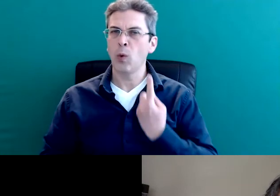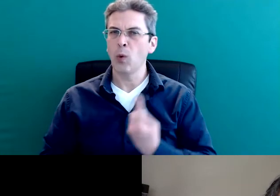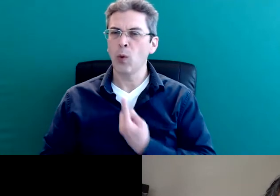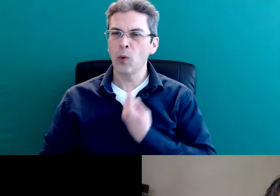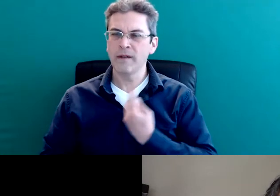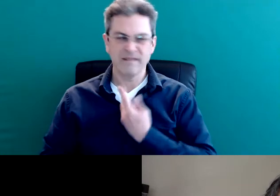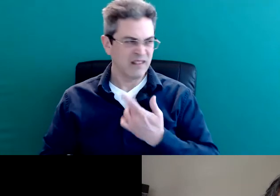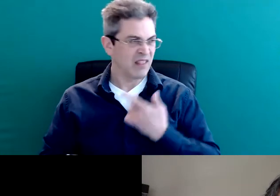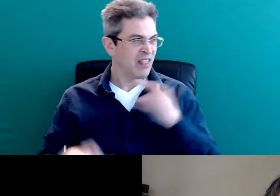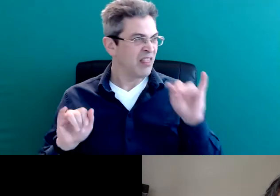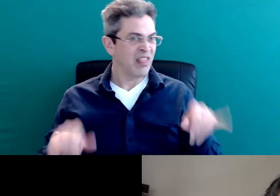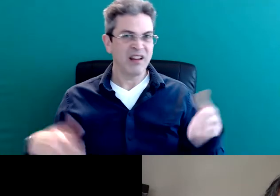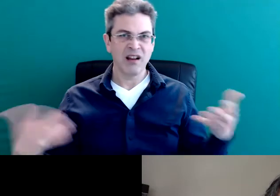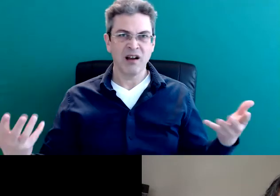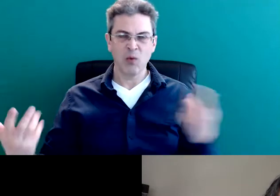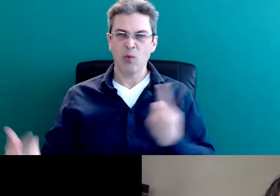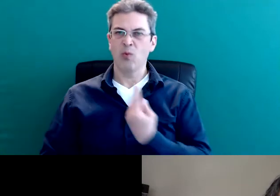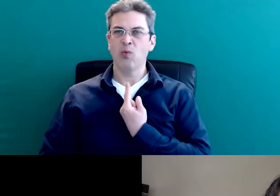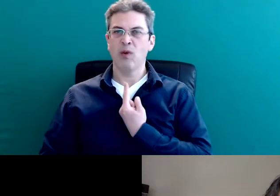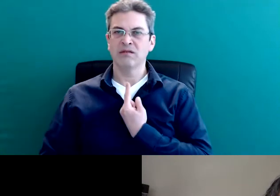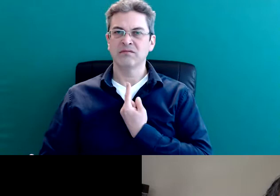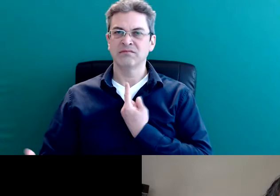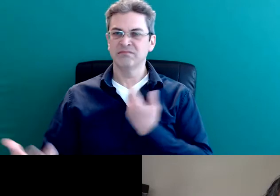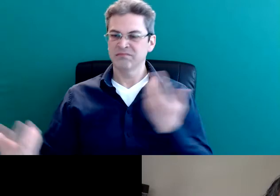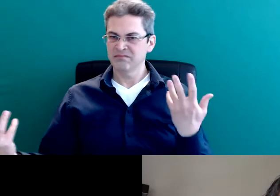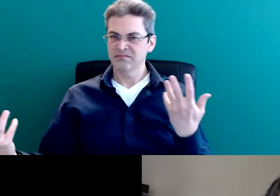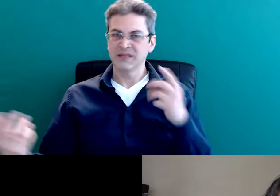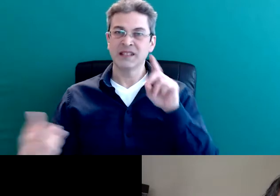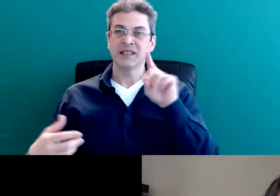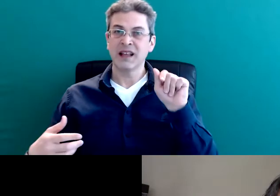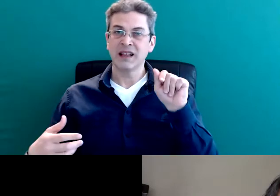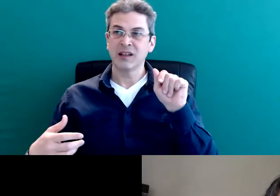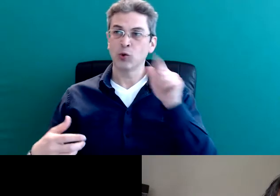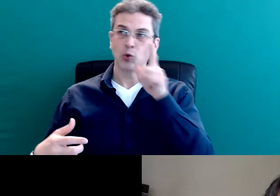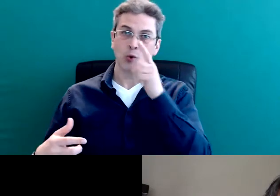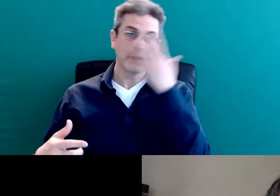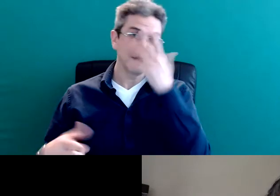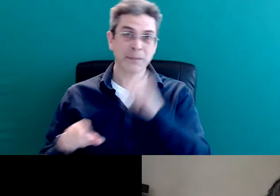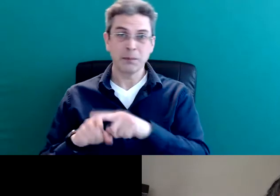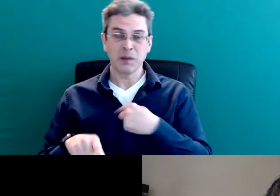this is it. Like, this is the only person I'm going to see with a disability who's exactly like me.